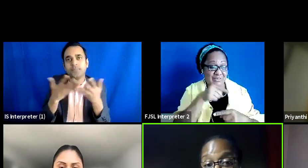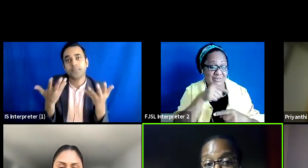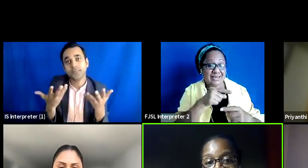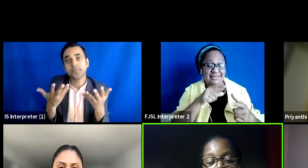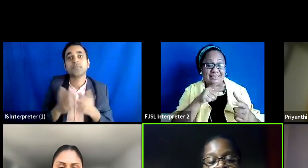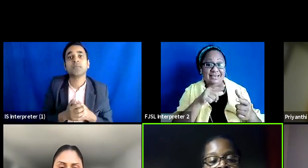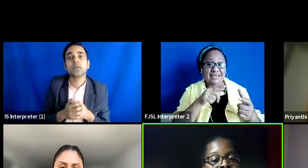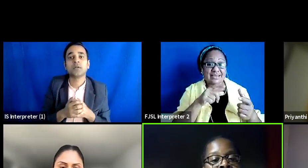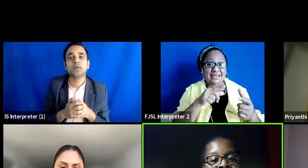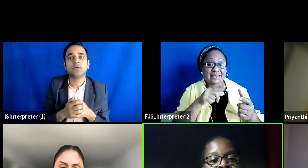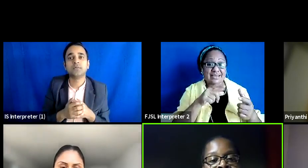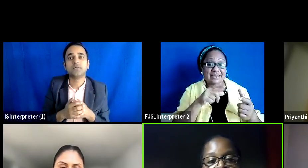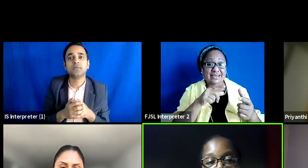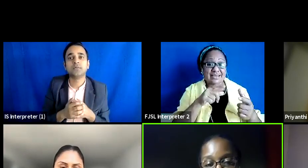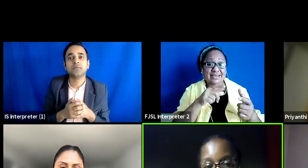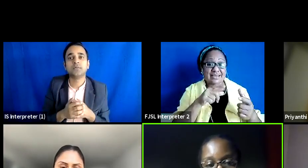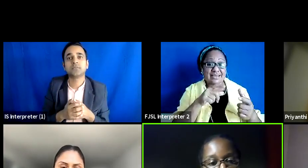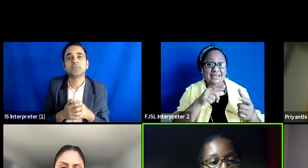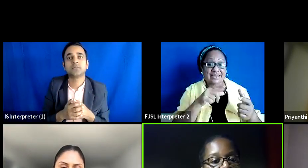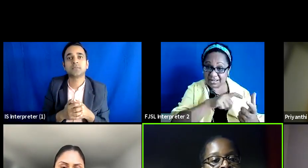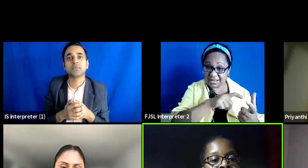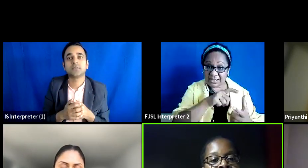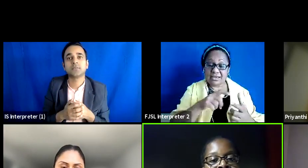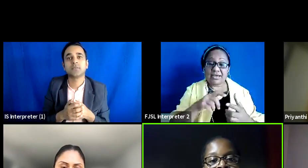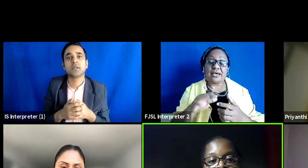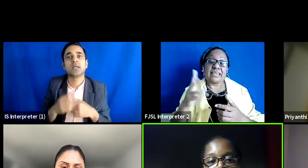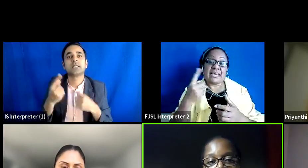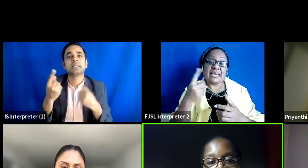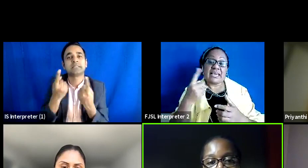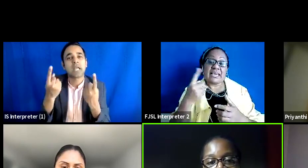was unavoidable, that is normal,